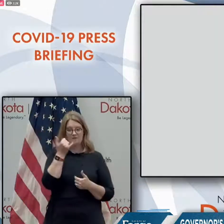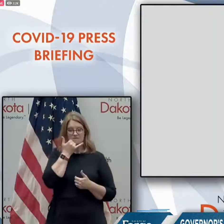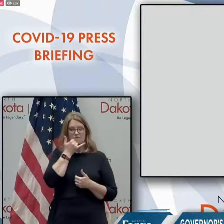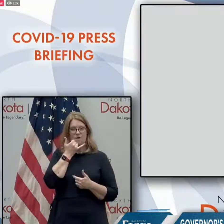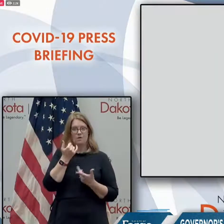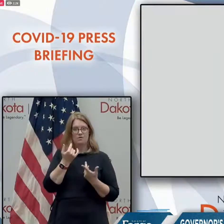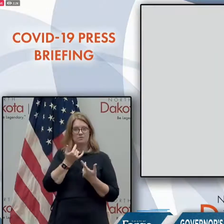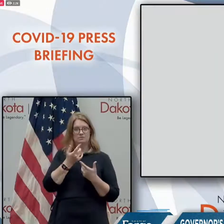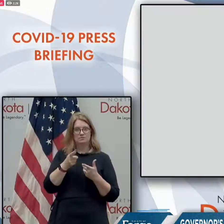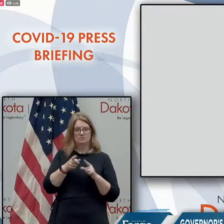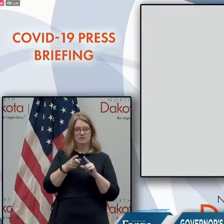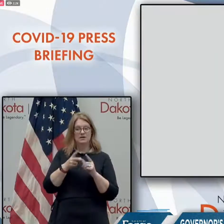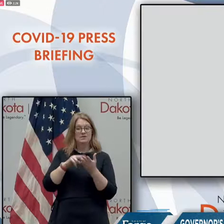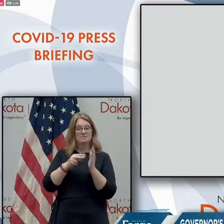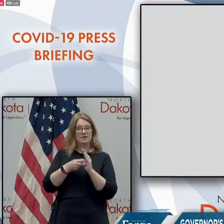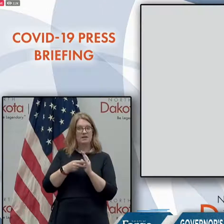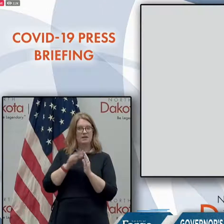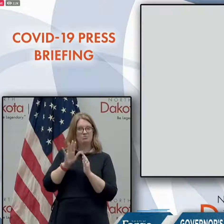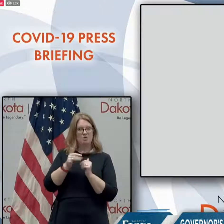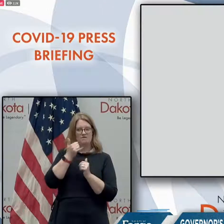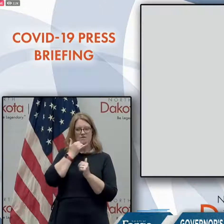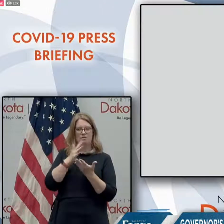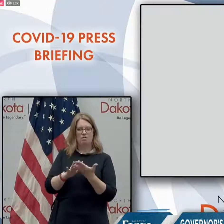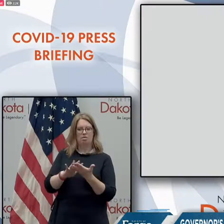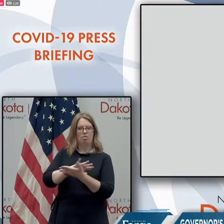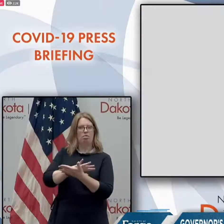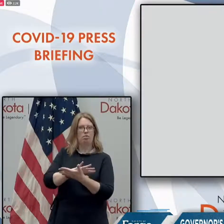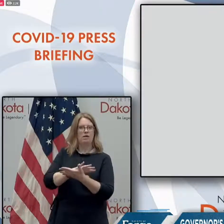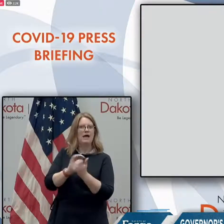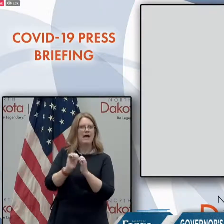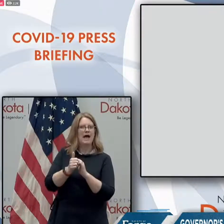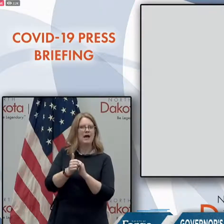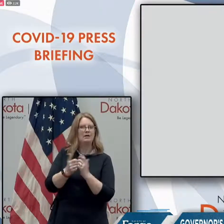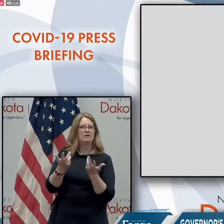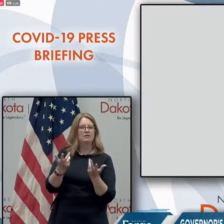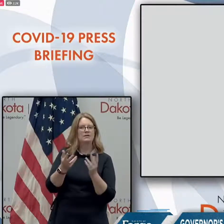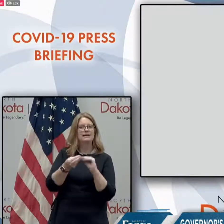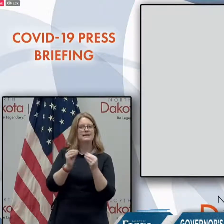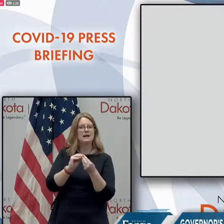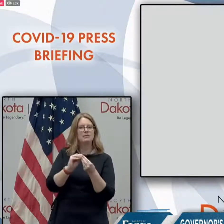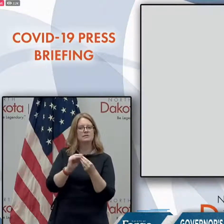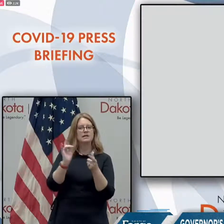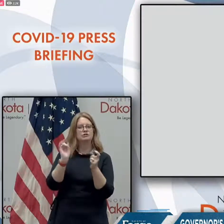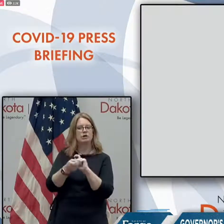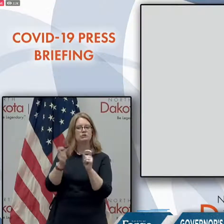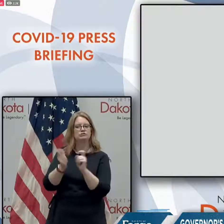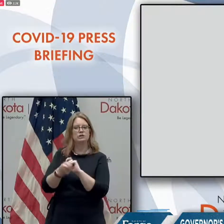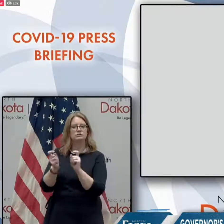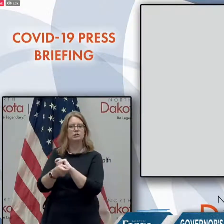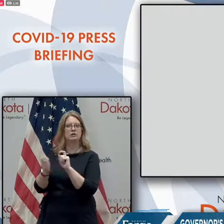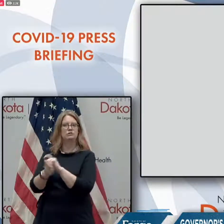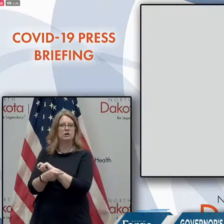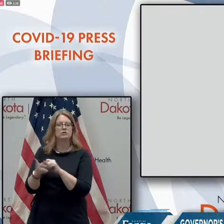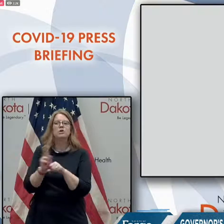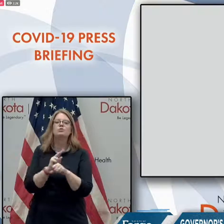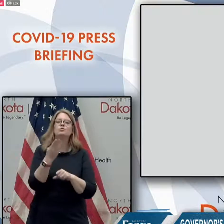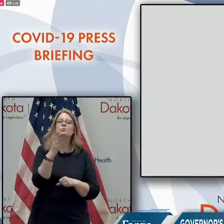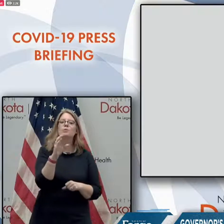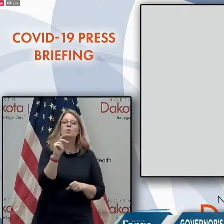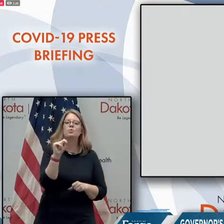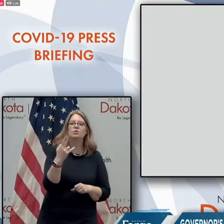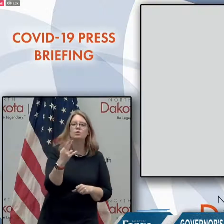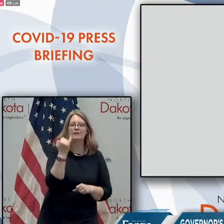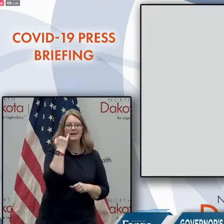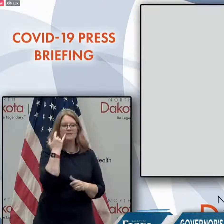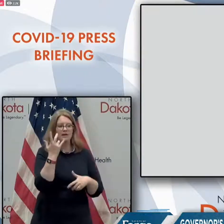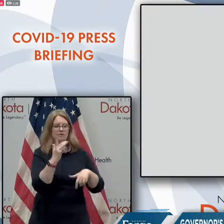technology disguises your identity by generating a random sequence of numbers that change every few minutes. Then, using Bluetooth, anytime your phone detects another phone